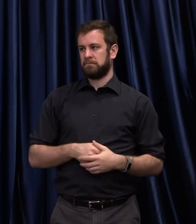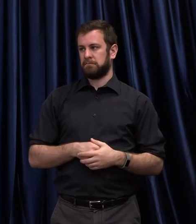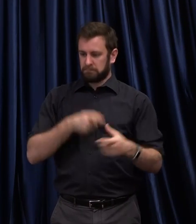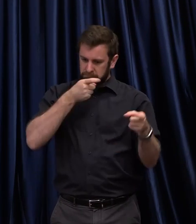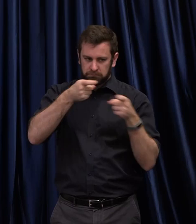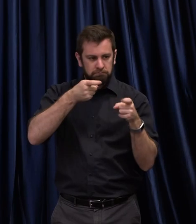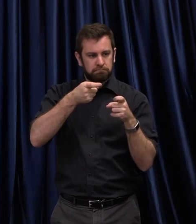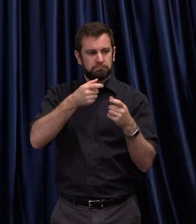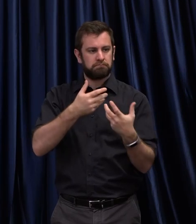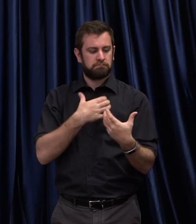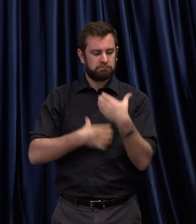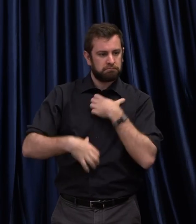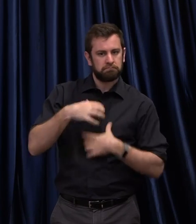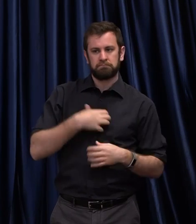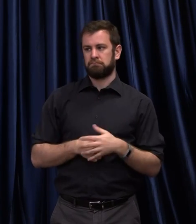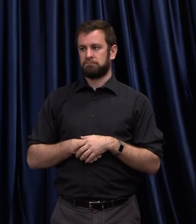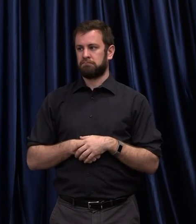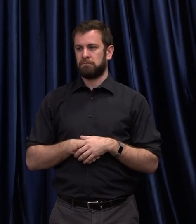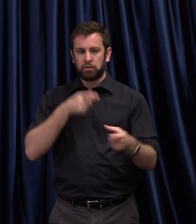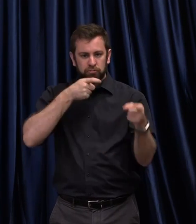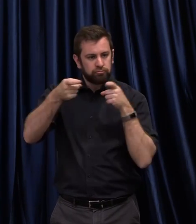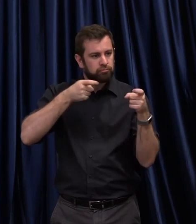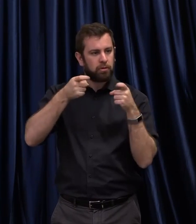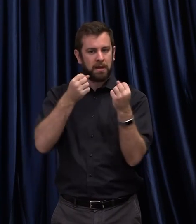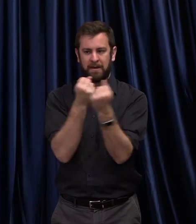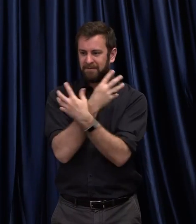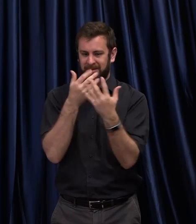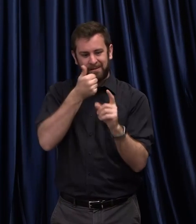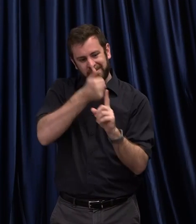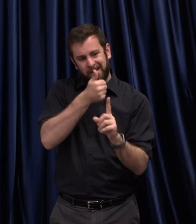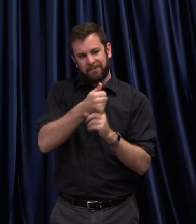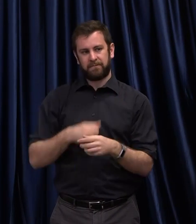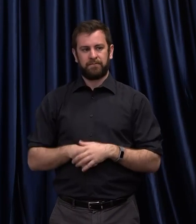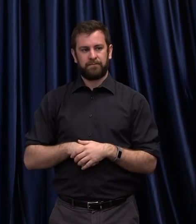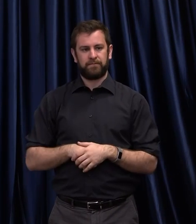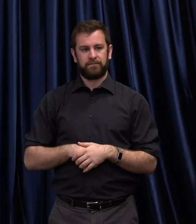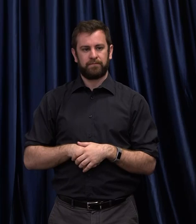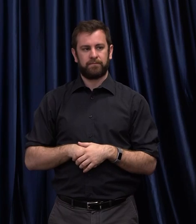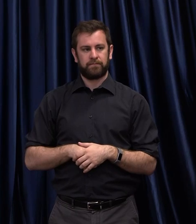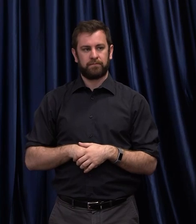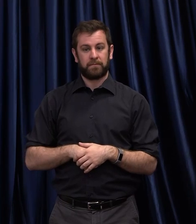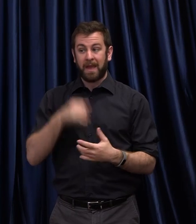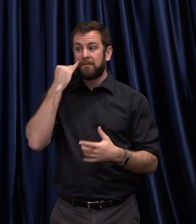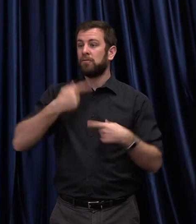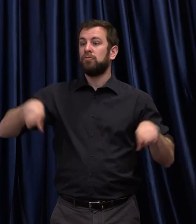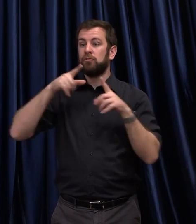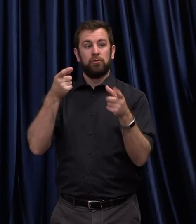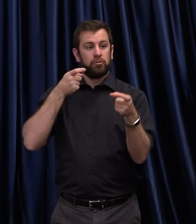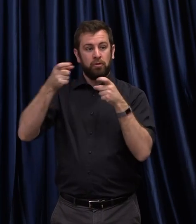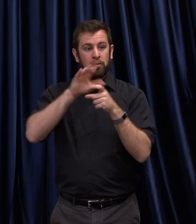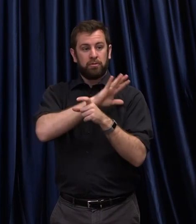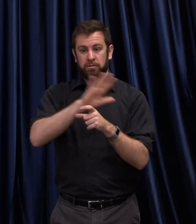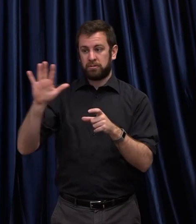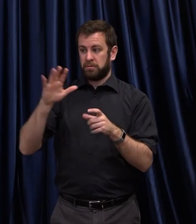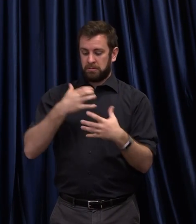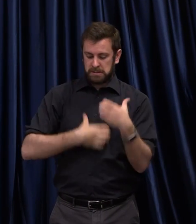Controlling of desires. And when that control of the desires is there, you're living in the world, but you're not